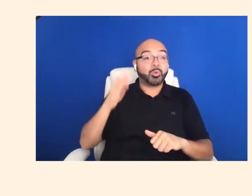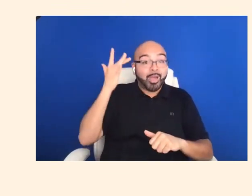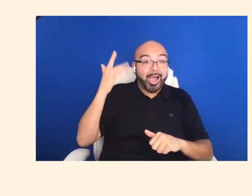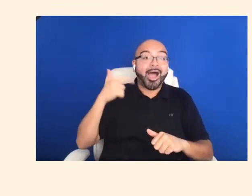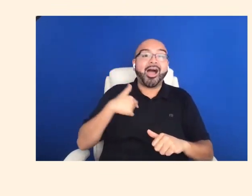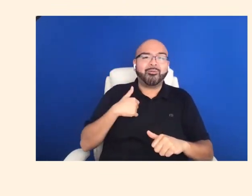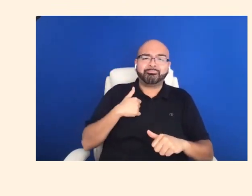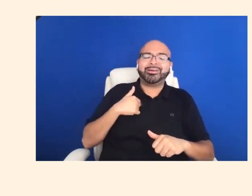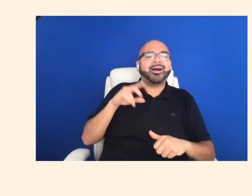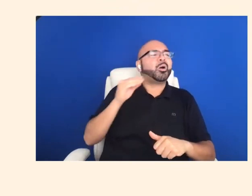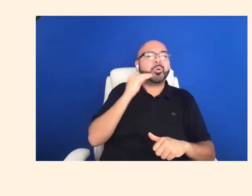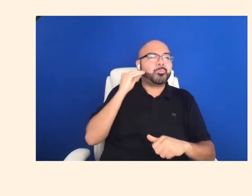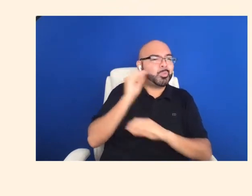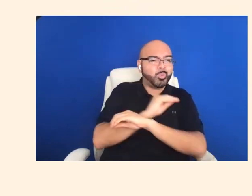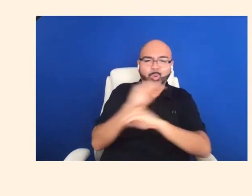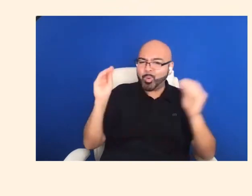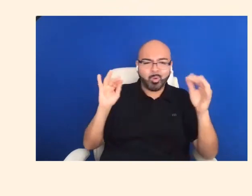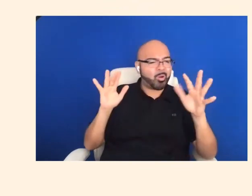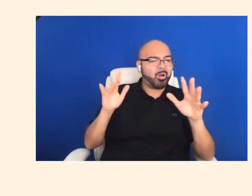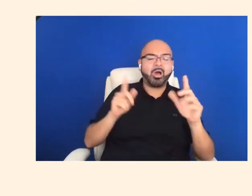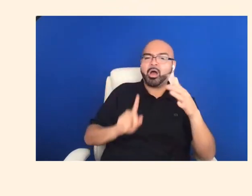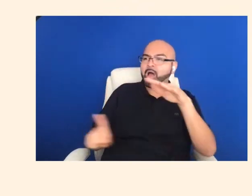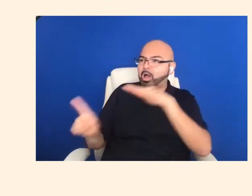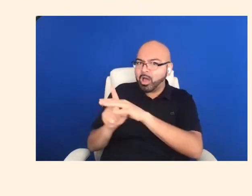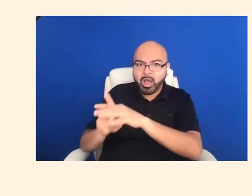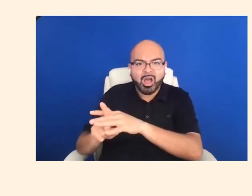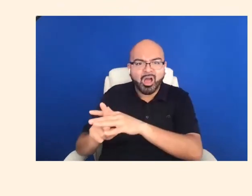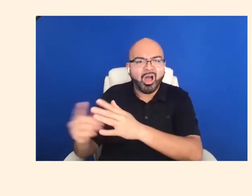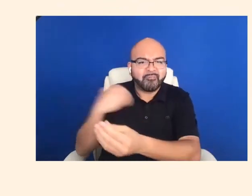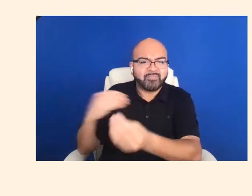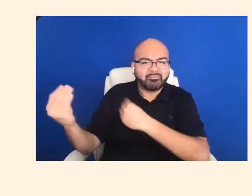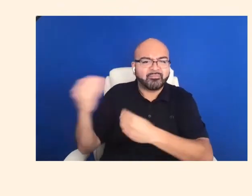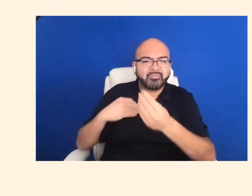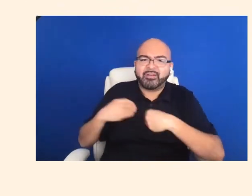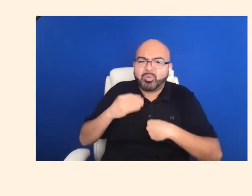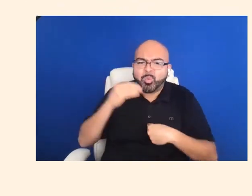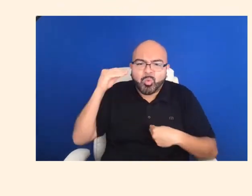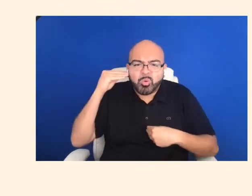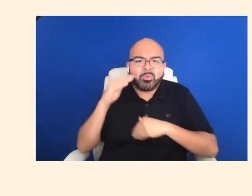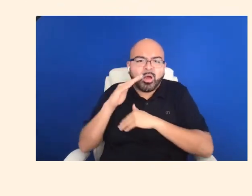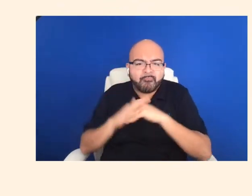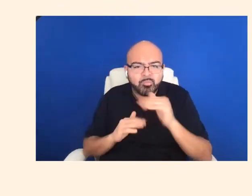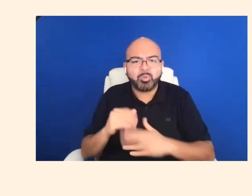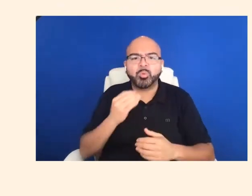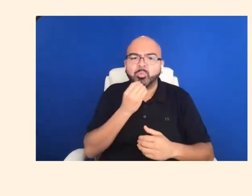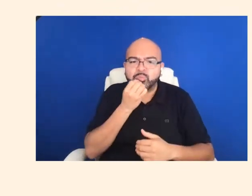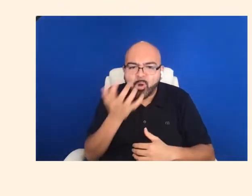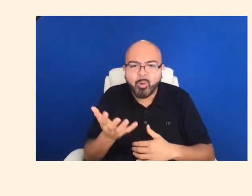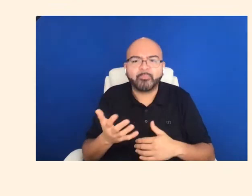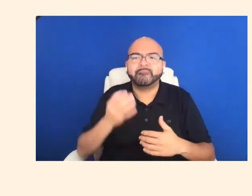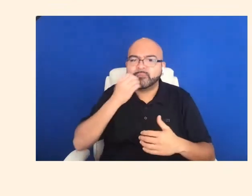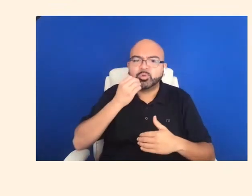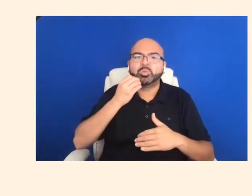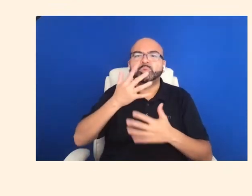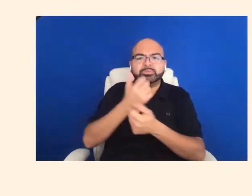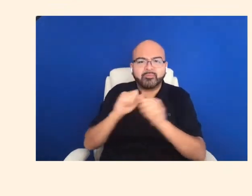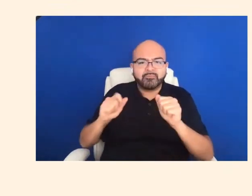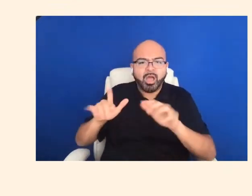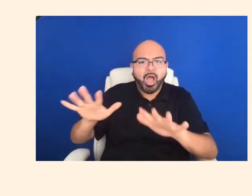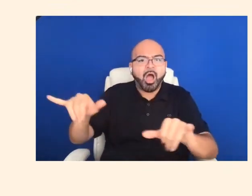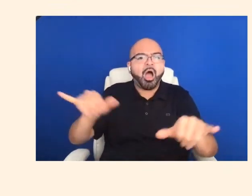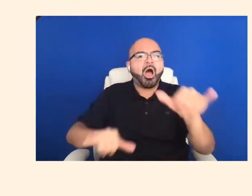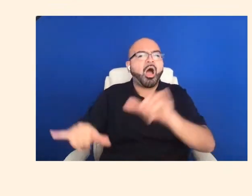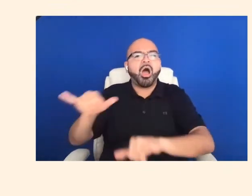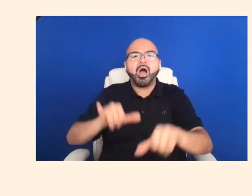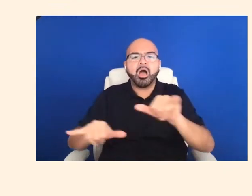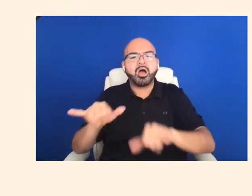homeless to having somewhere to stay, to be comfortable, to be warm, to have food, to be safe.